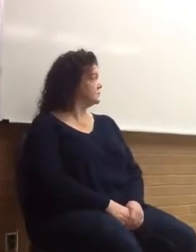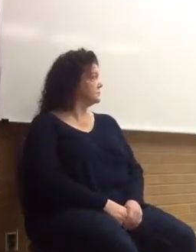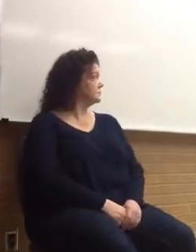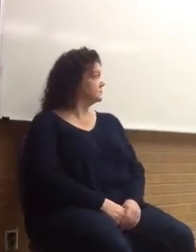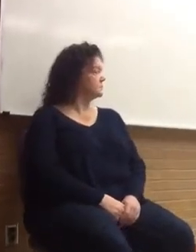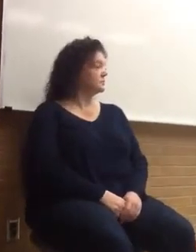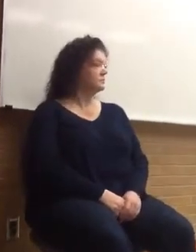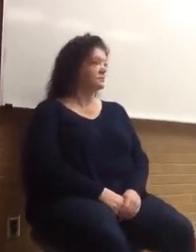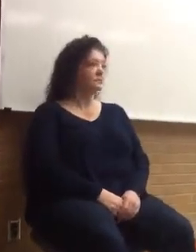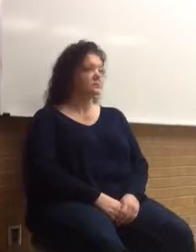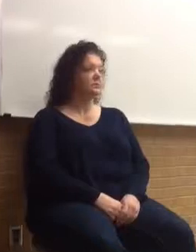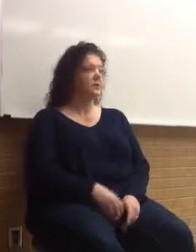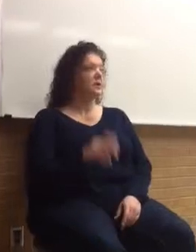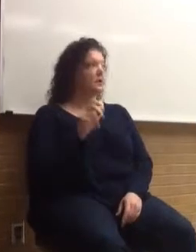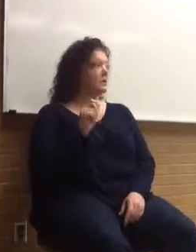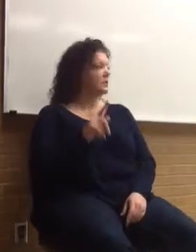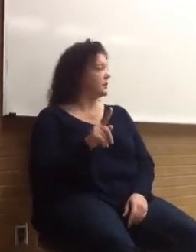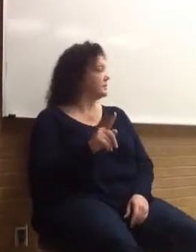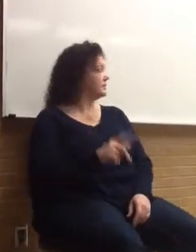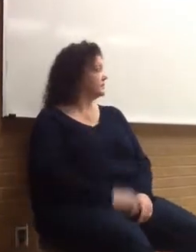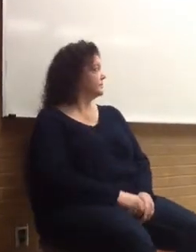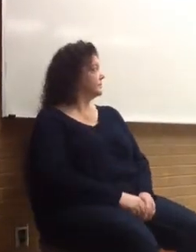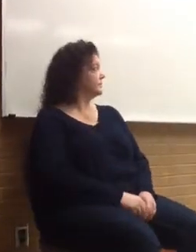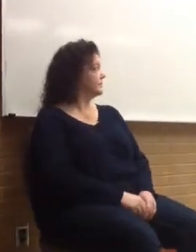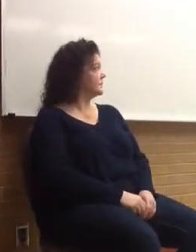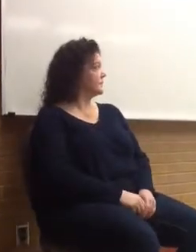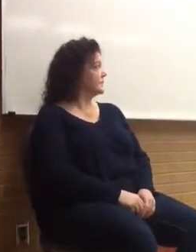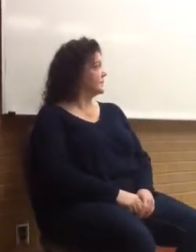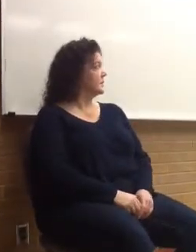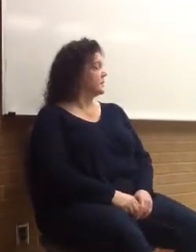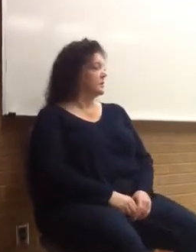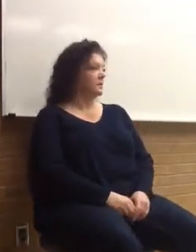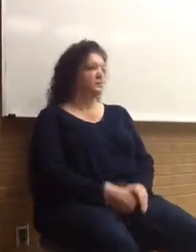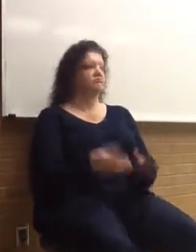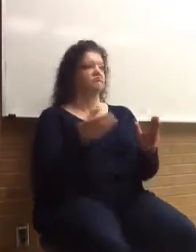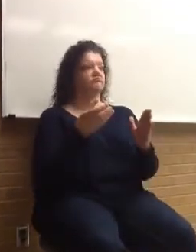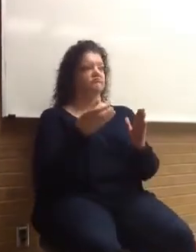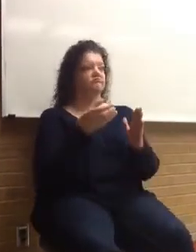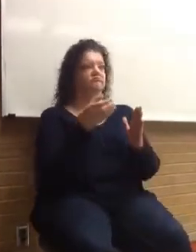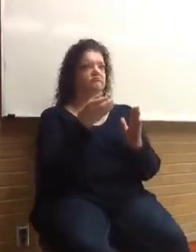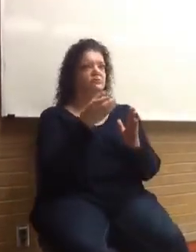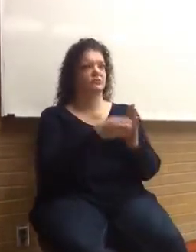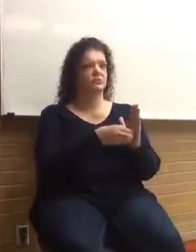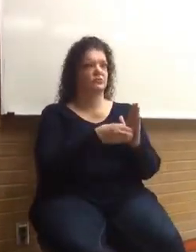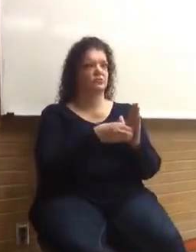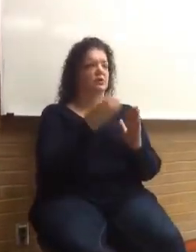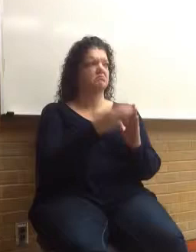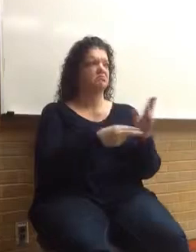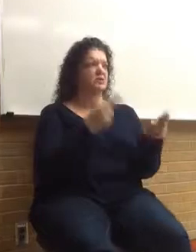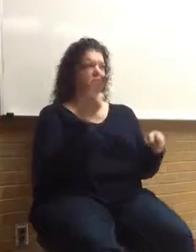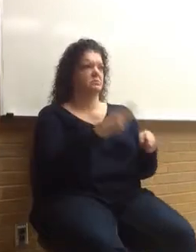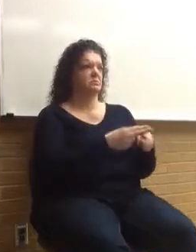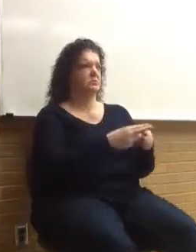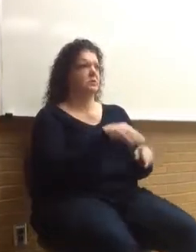Okay, it only makes sense in a chapter called fractions, right? It only makes sense